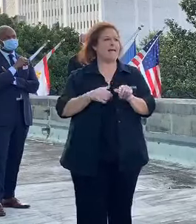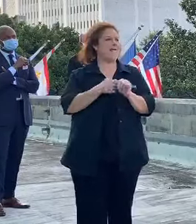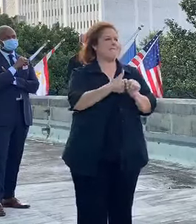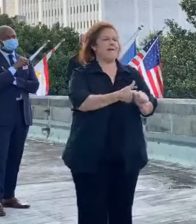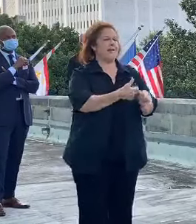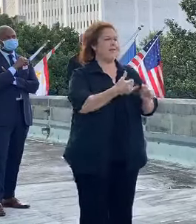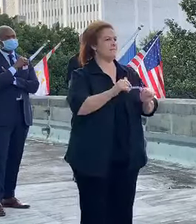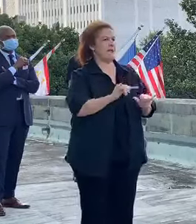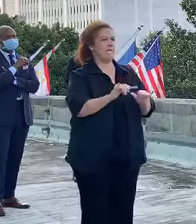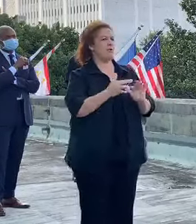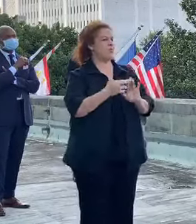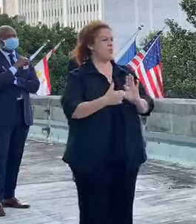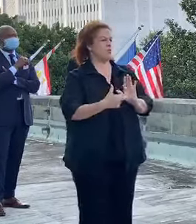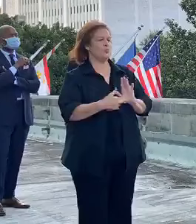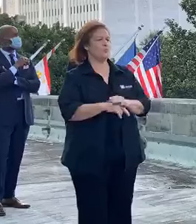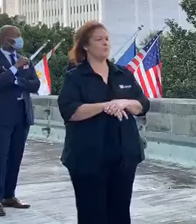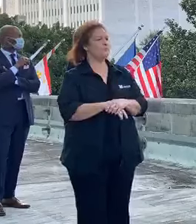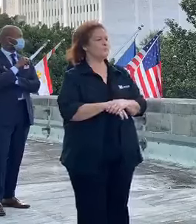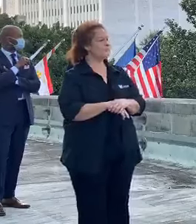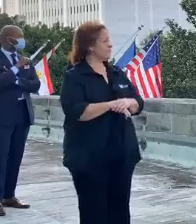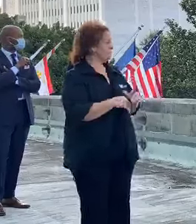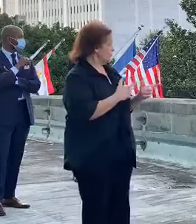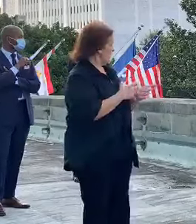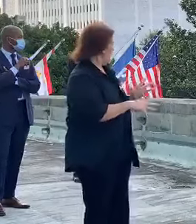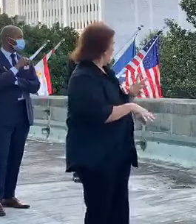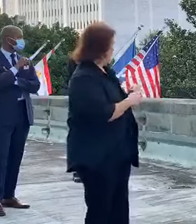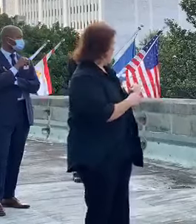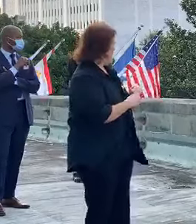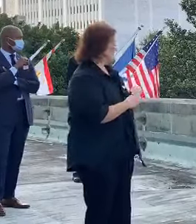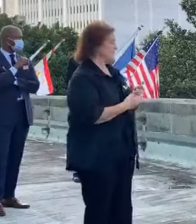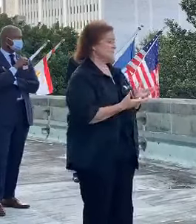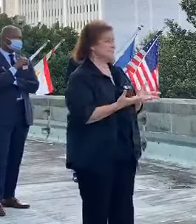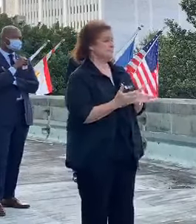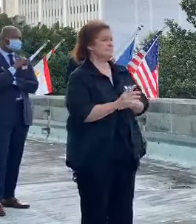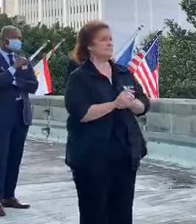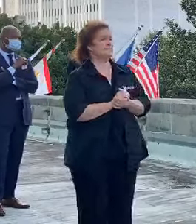adhere to. Doc, anything to add? I